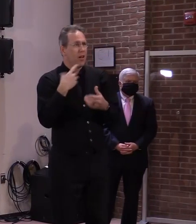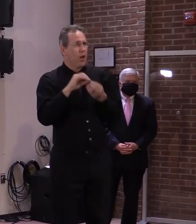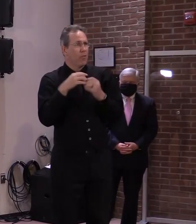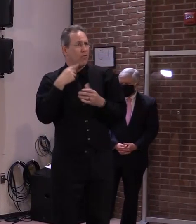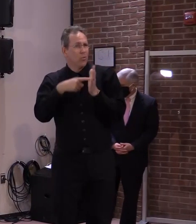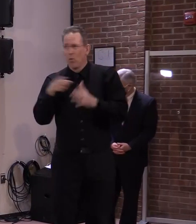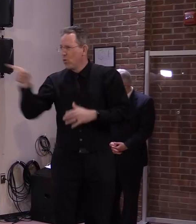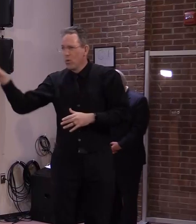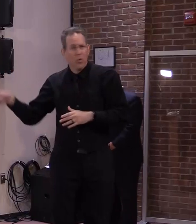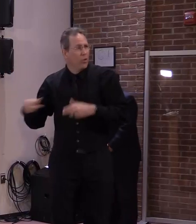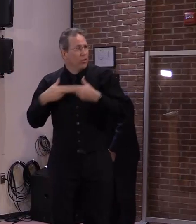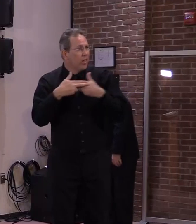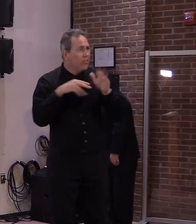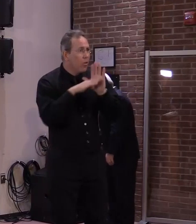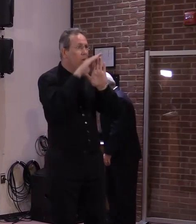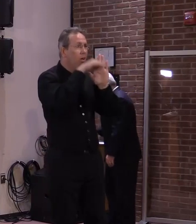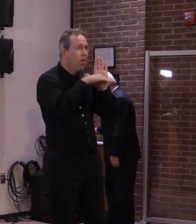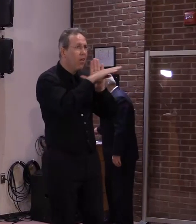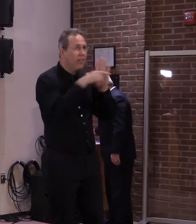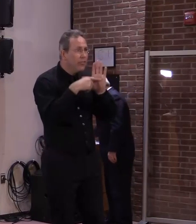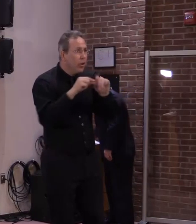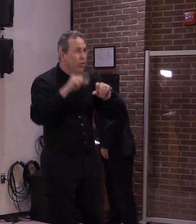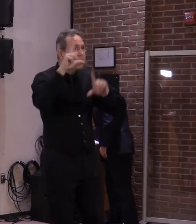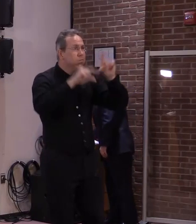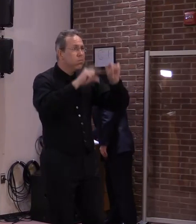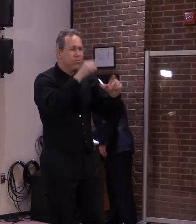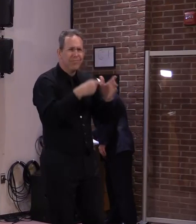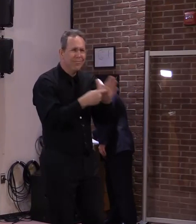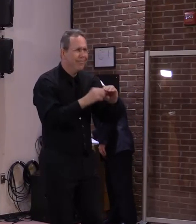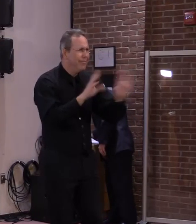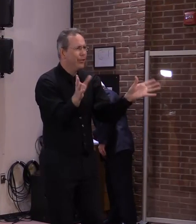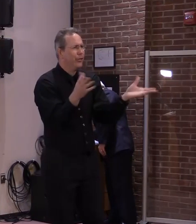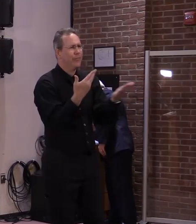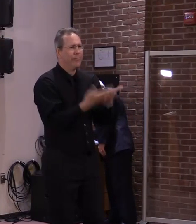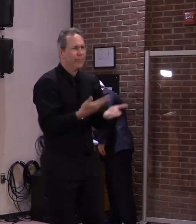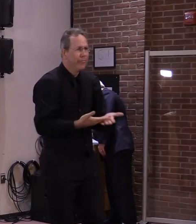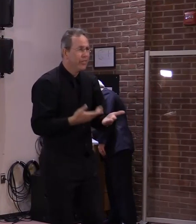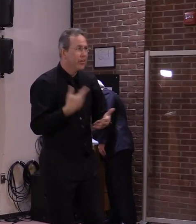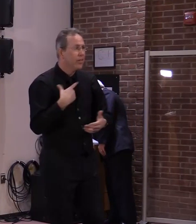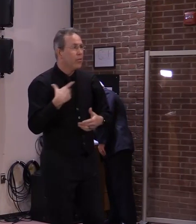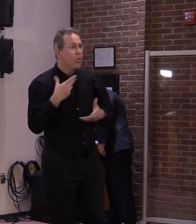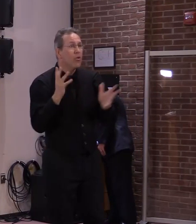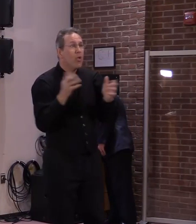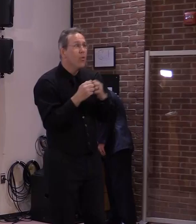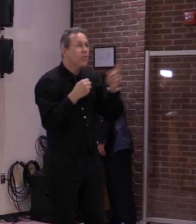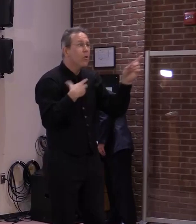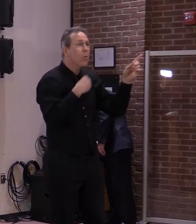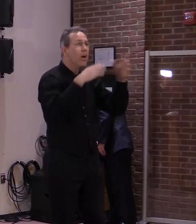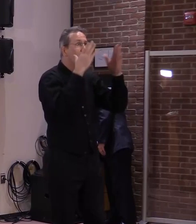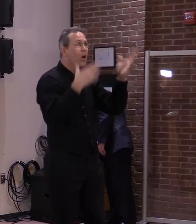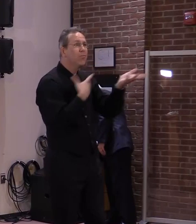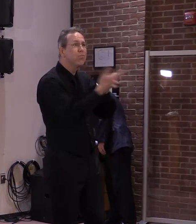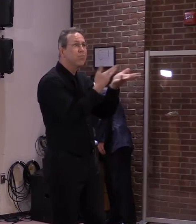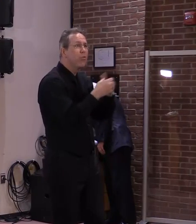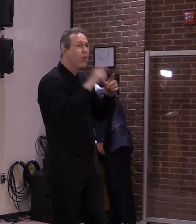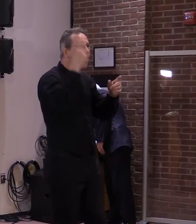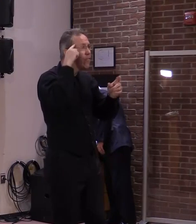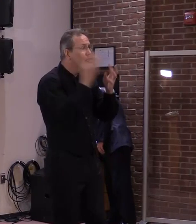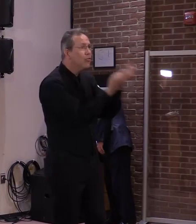I know on the call with the White House as well, they had brought this up. They are working on